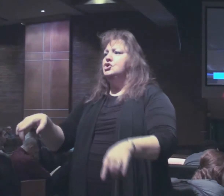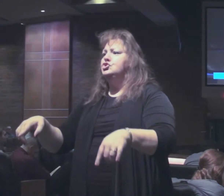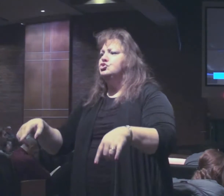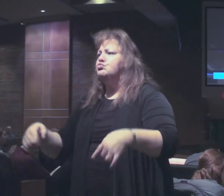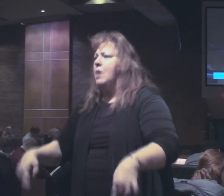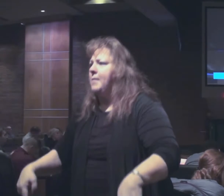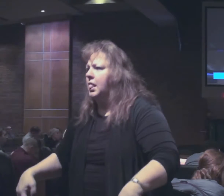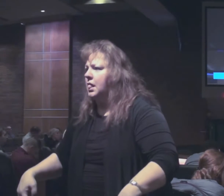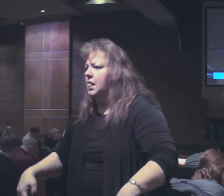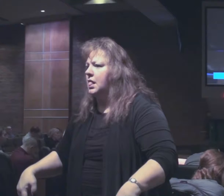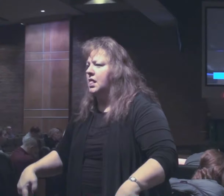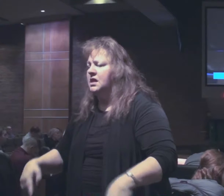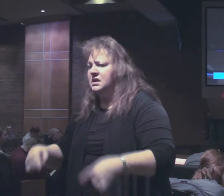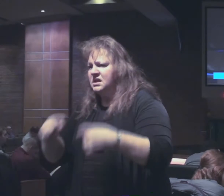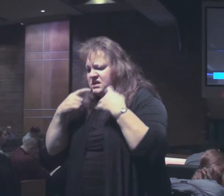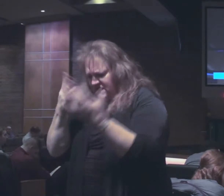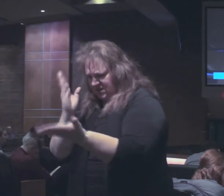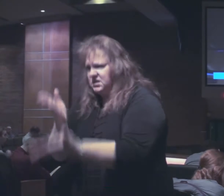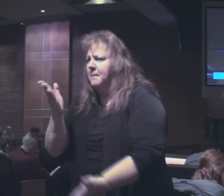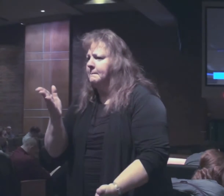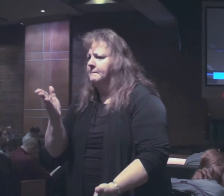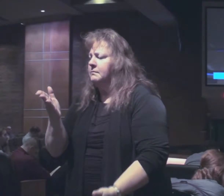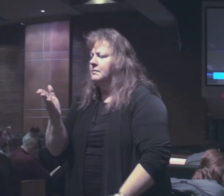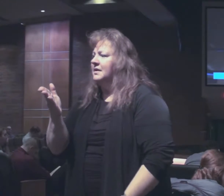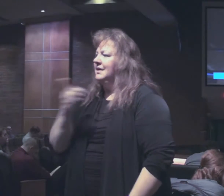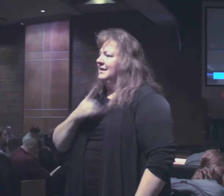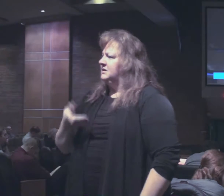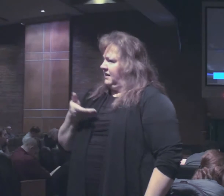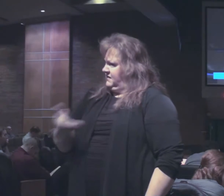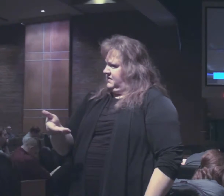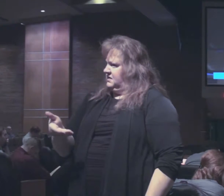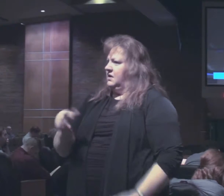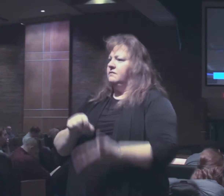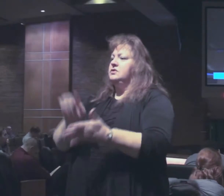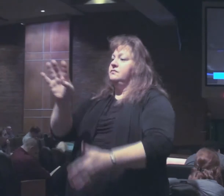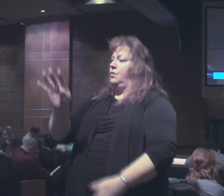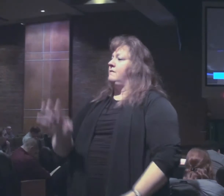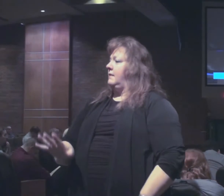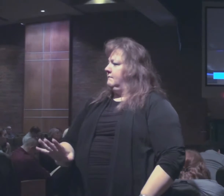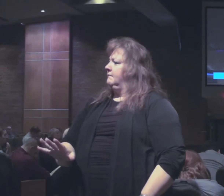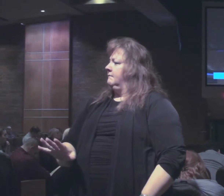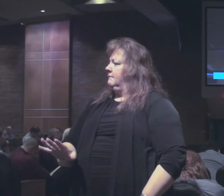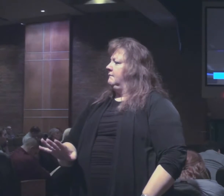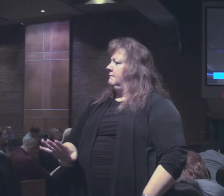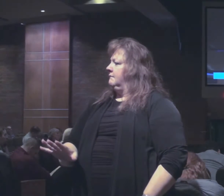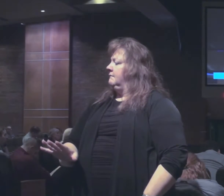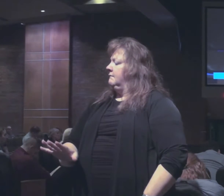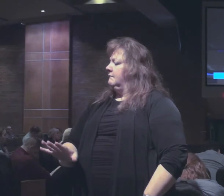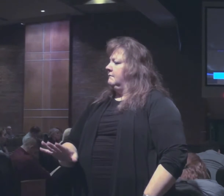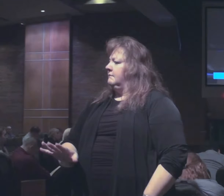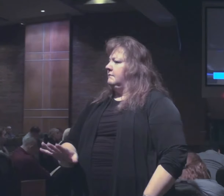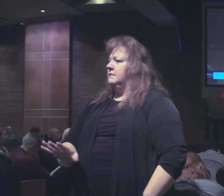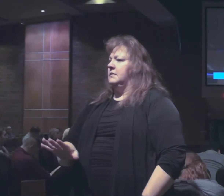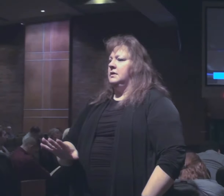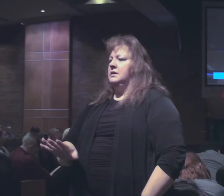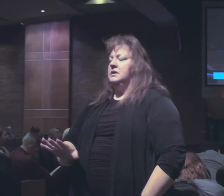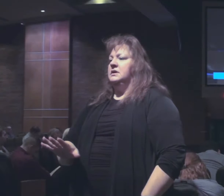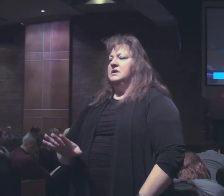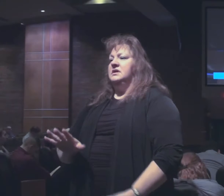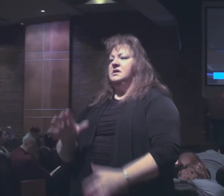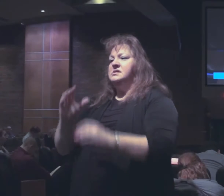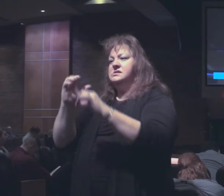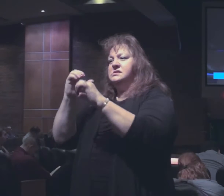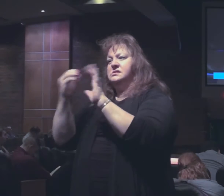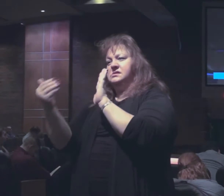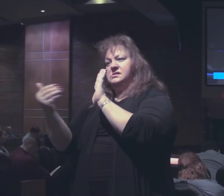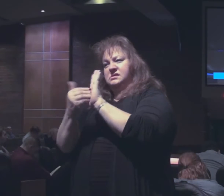Tremble and do not sin. What he's going to invite them to do in verses 4 and 5 is stop fighting against